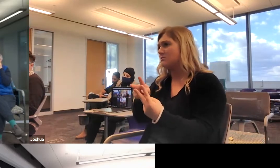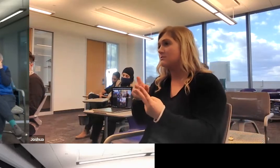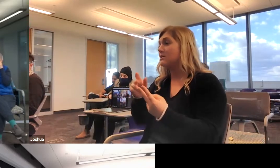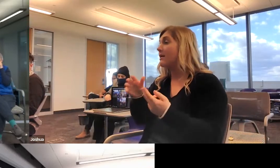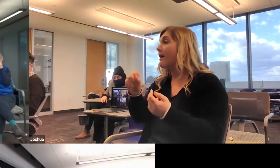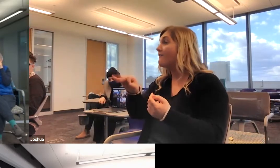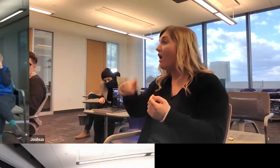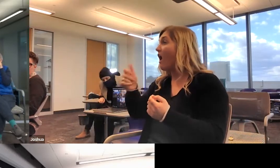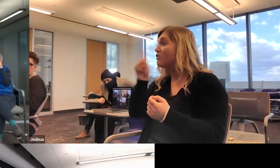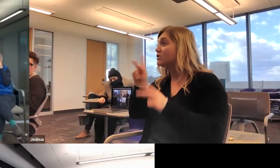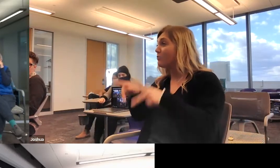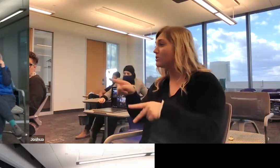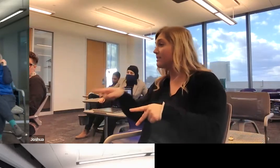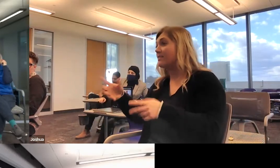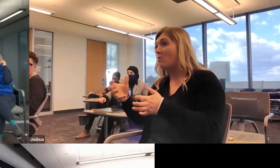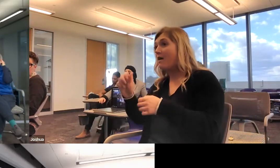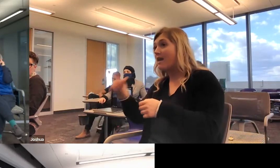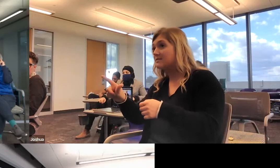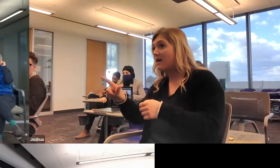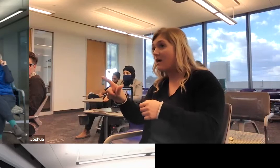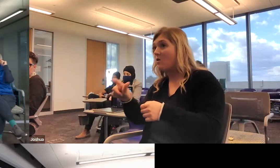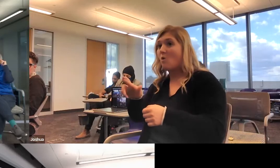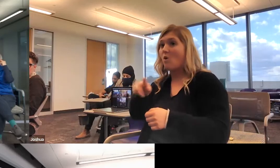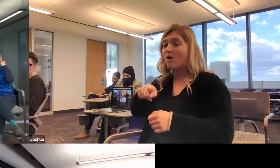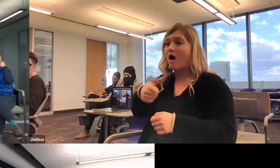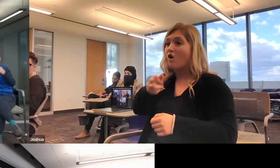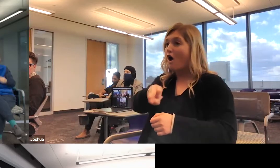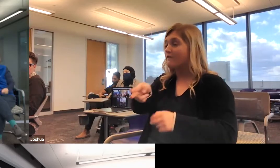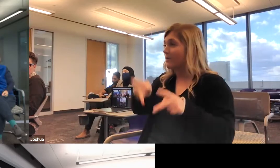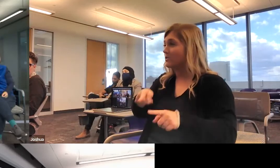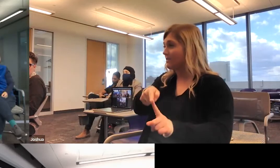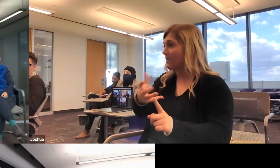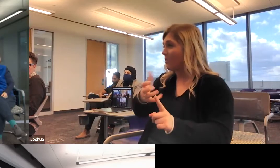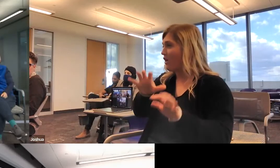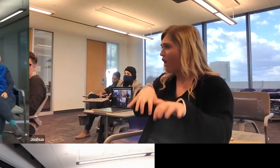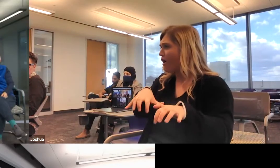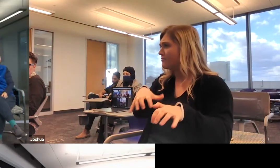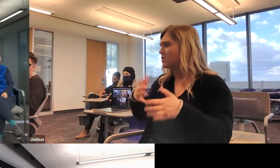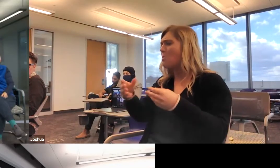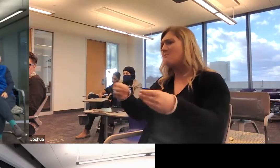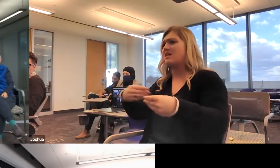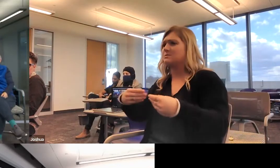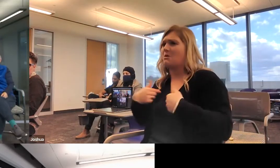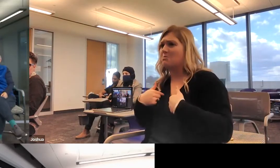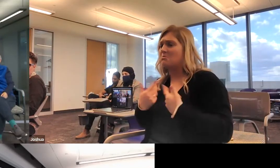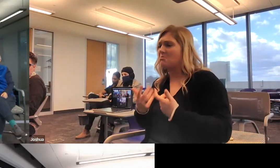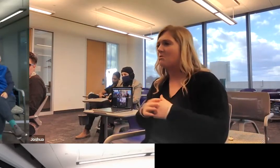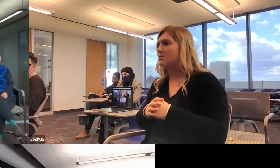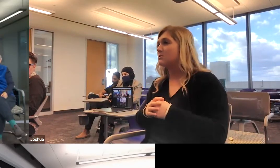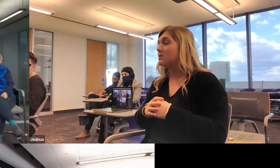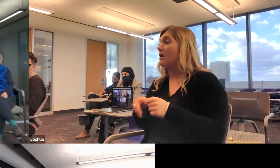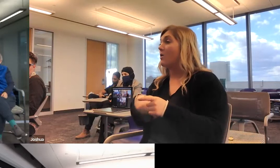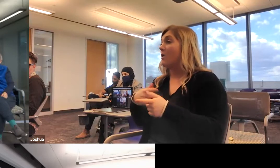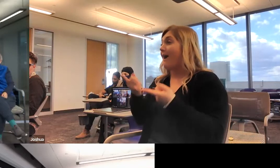another deaf person coming that wanted ASL, or was there another hard of hearing person coming that wanted COAT. So in the end, it